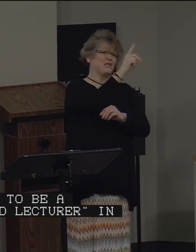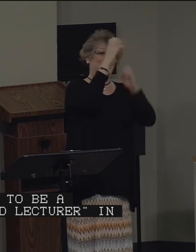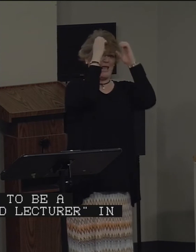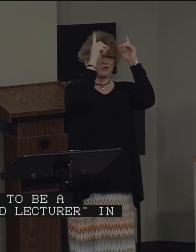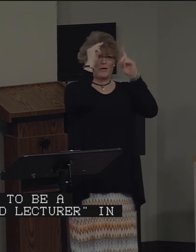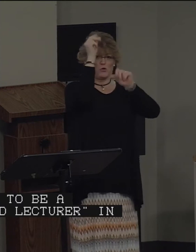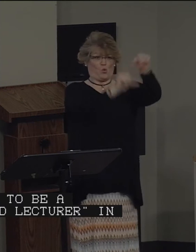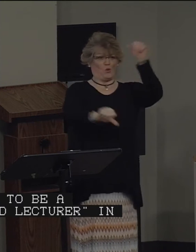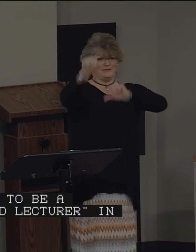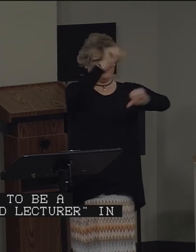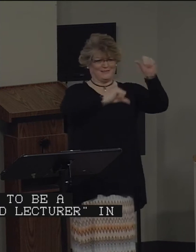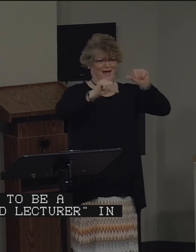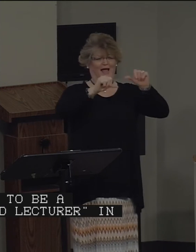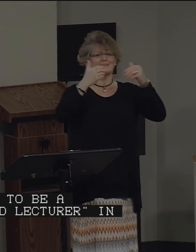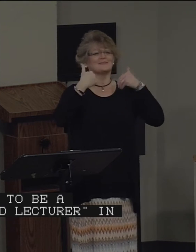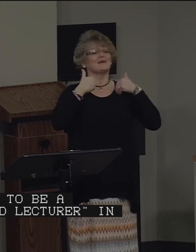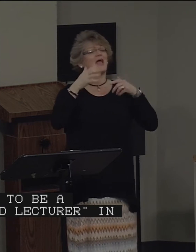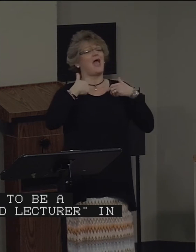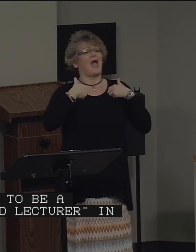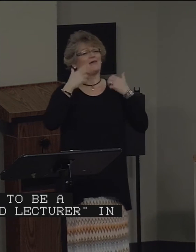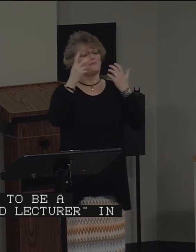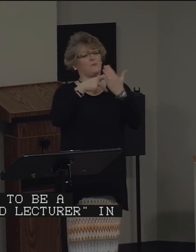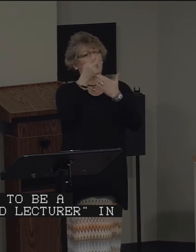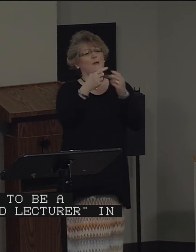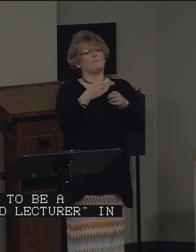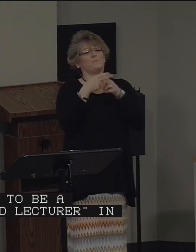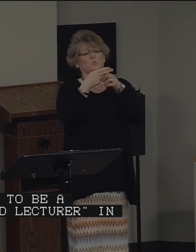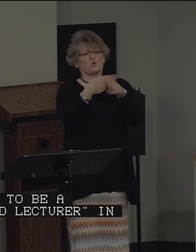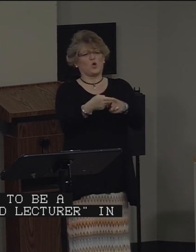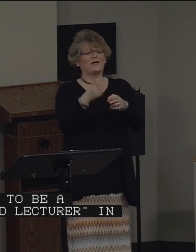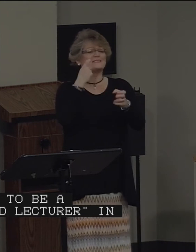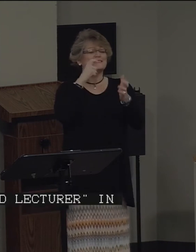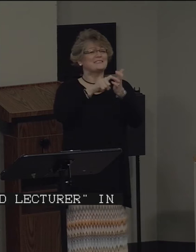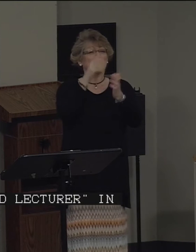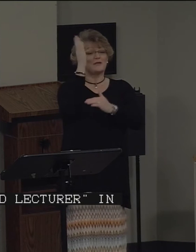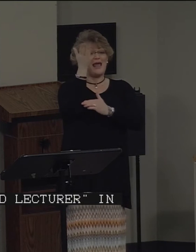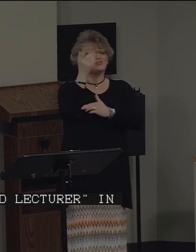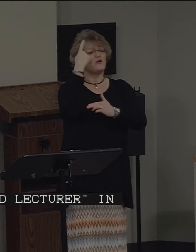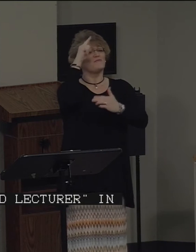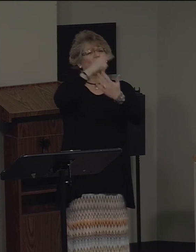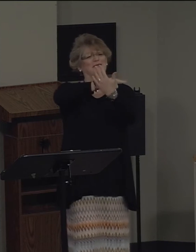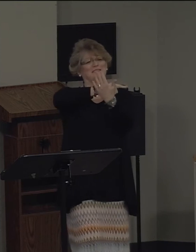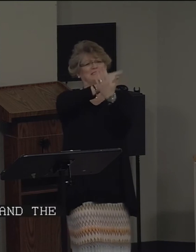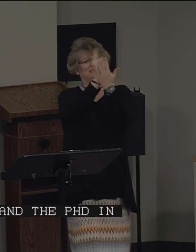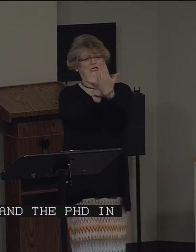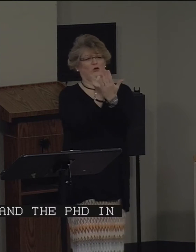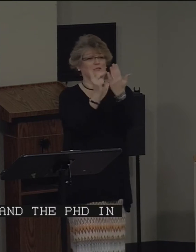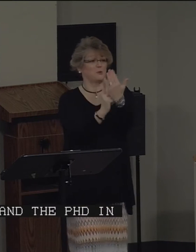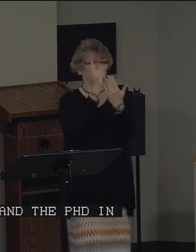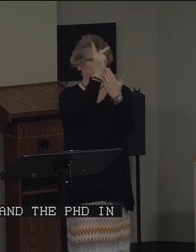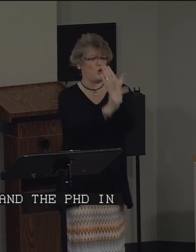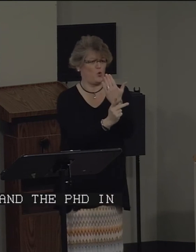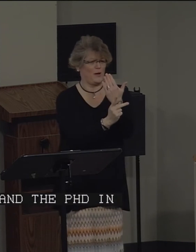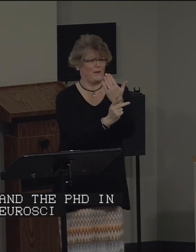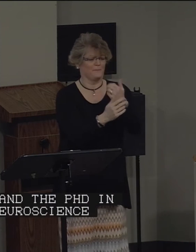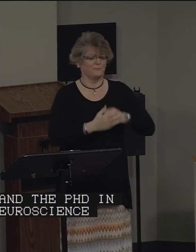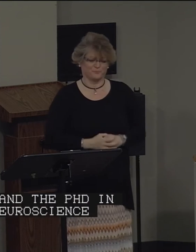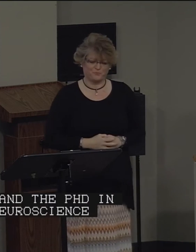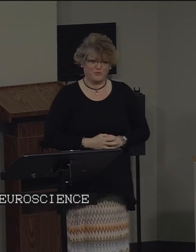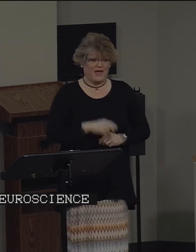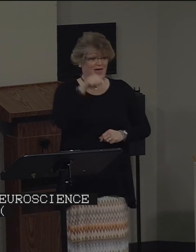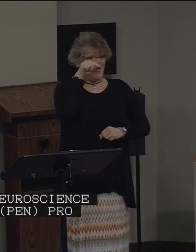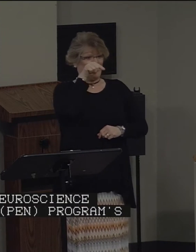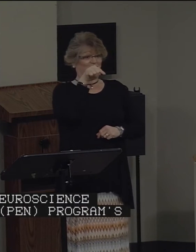in the Gallaudet University PhD in Educational Neuroscience Program, PENS program, Distinguished